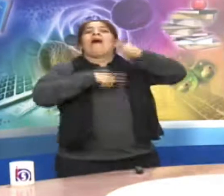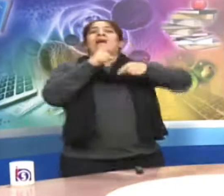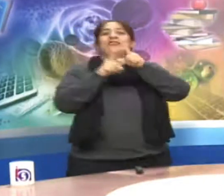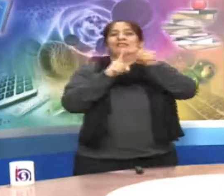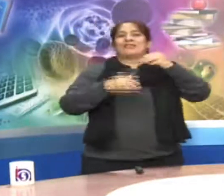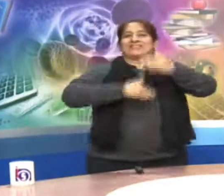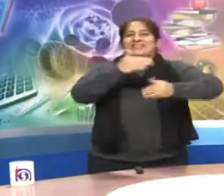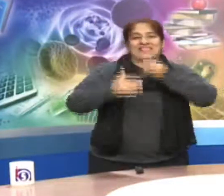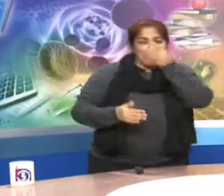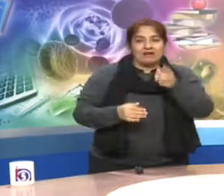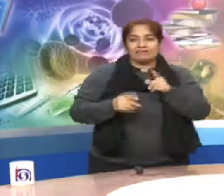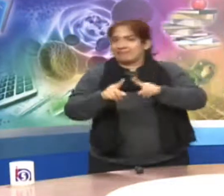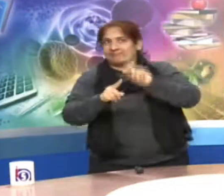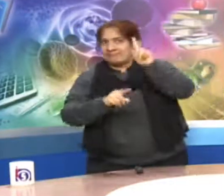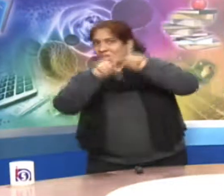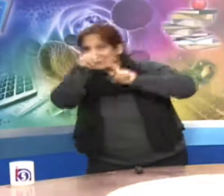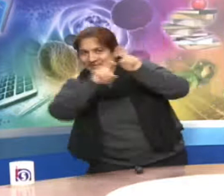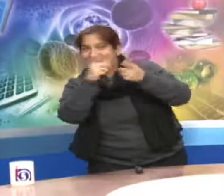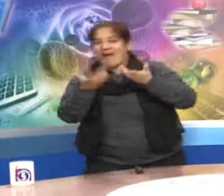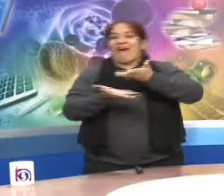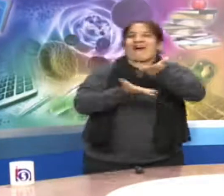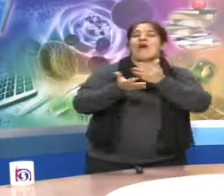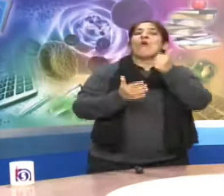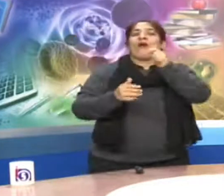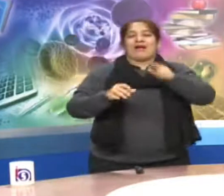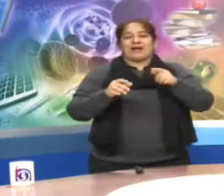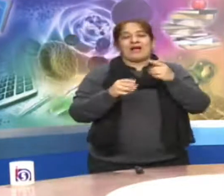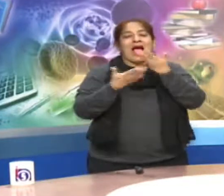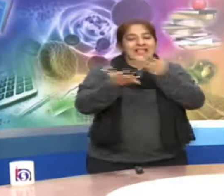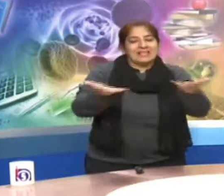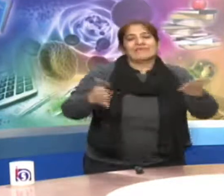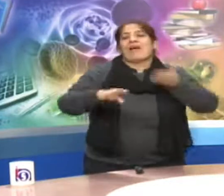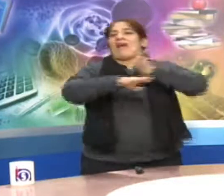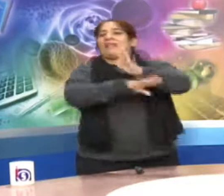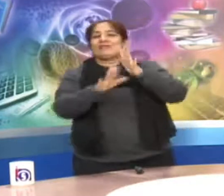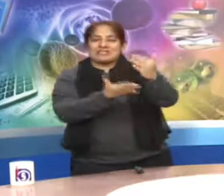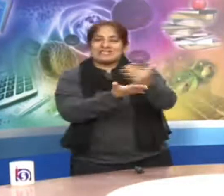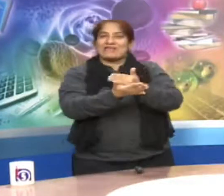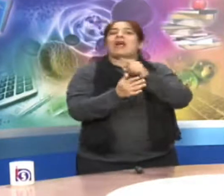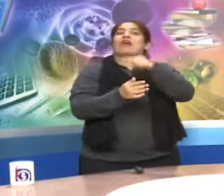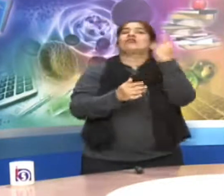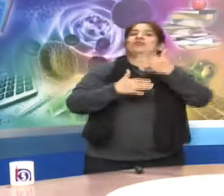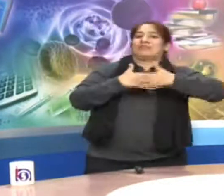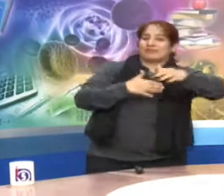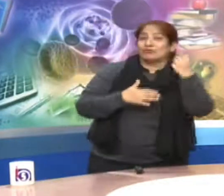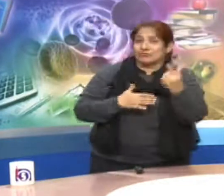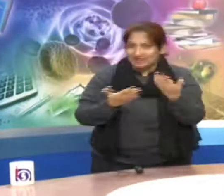For more awareness and knowledge. The discussion always helps.